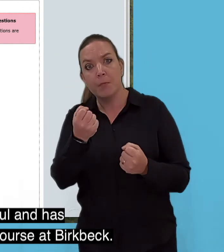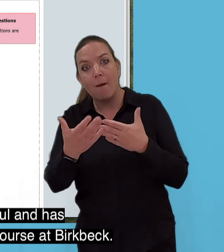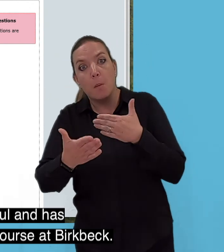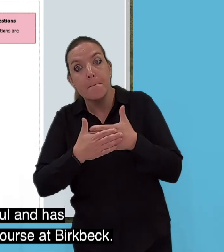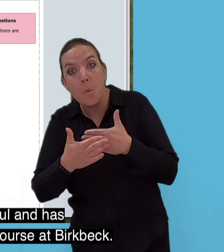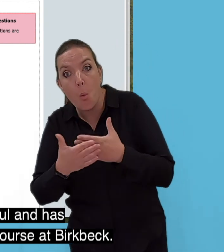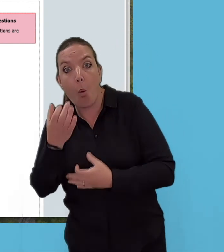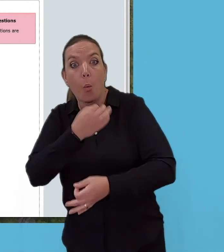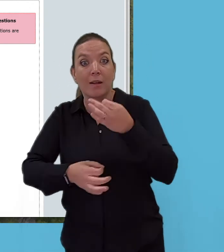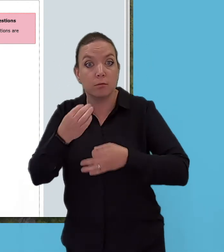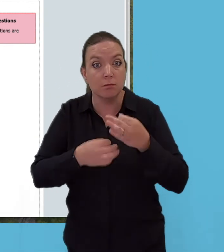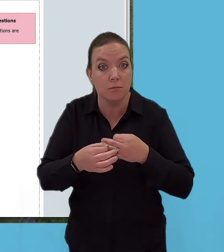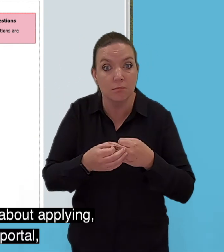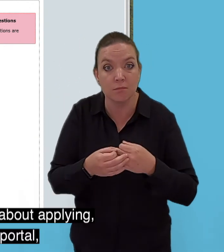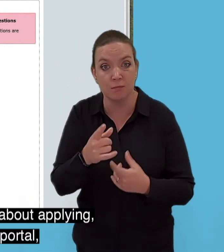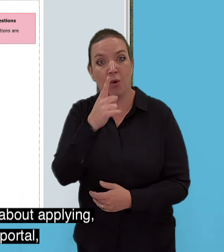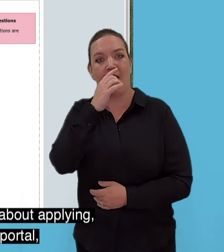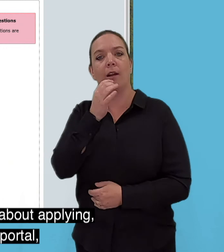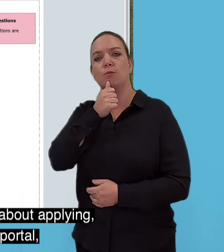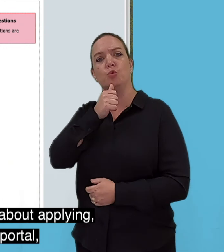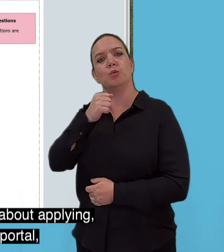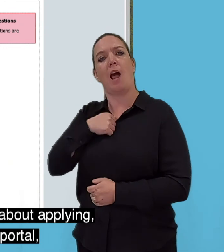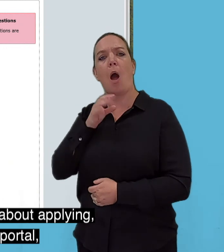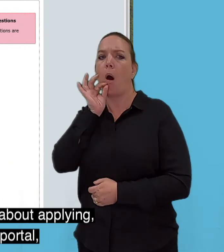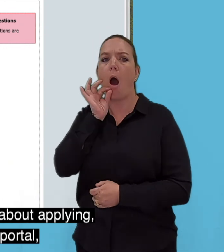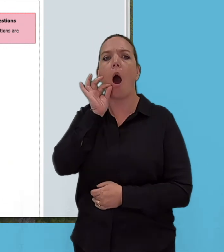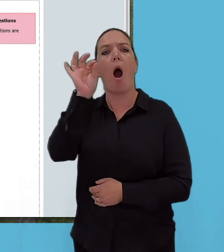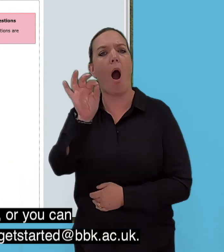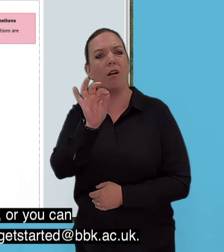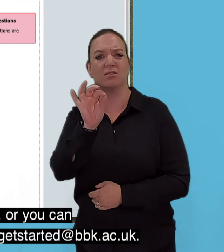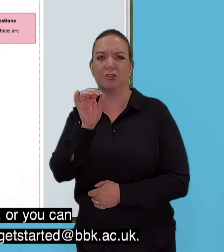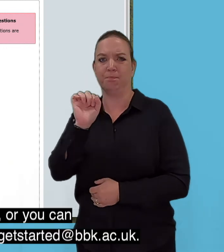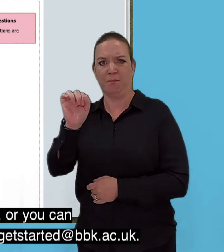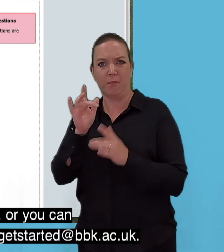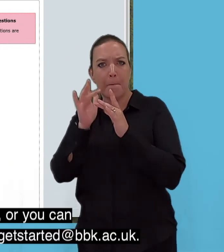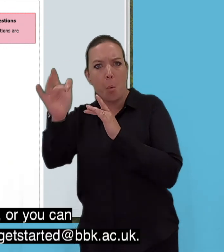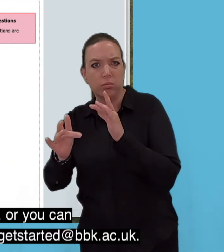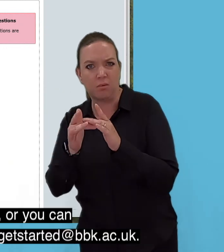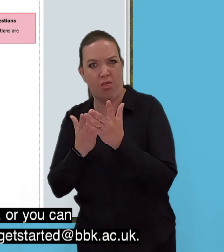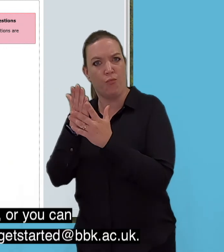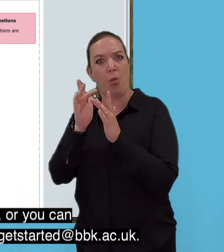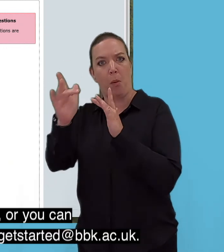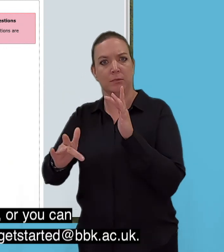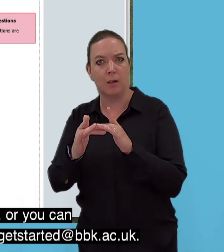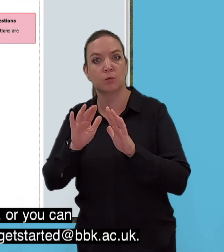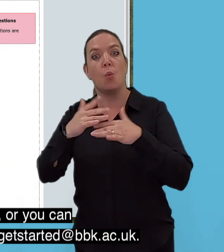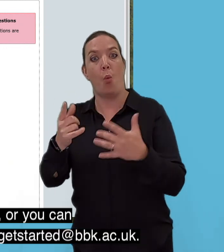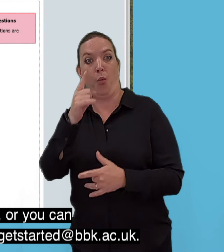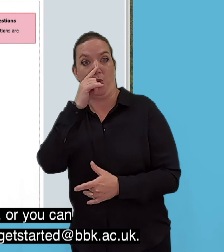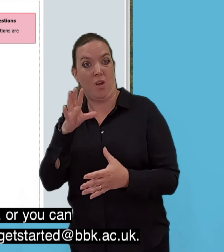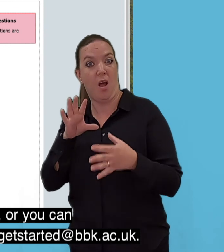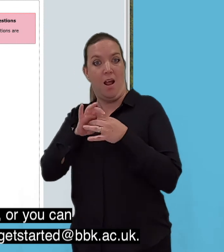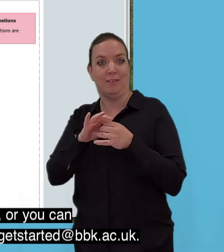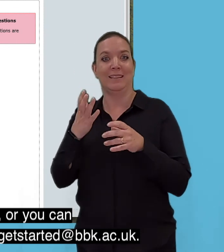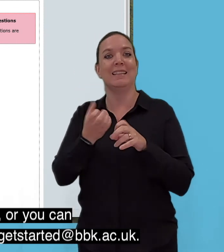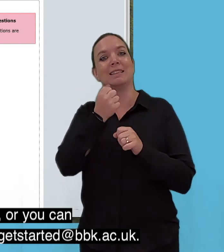apply to a course at Birkbeck. If you do have any further questions about applying, you can use our Ask Query portal, which is available on our website,